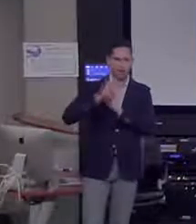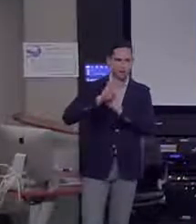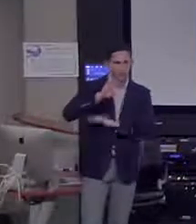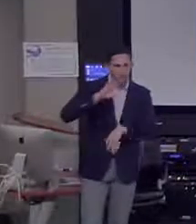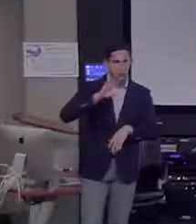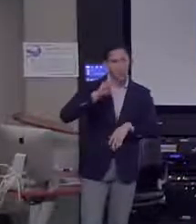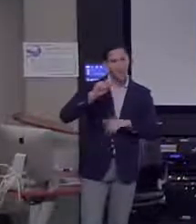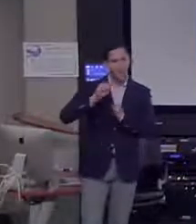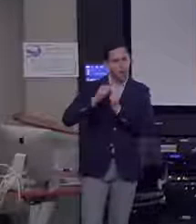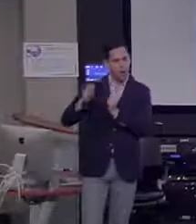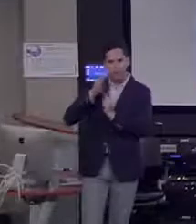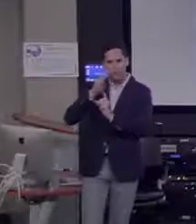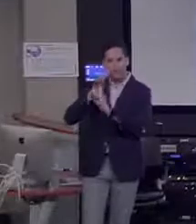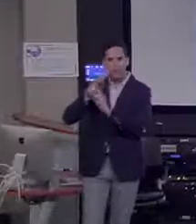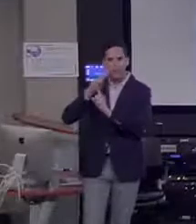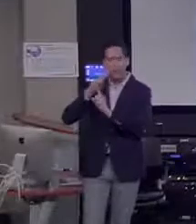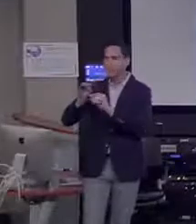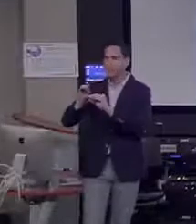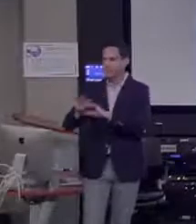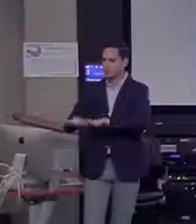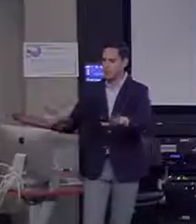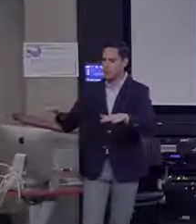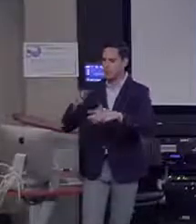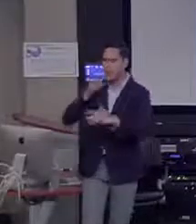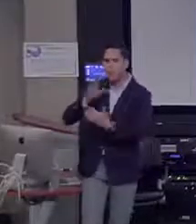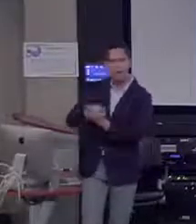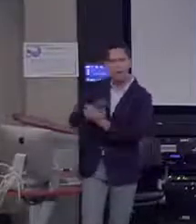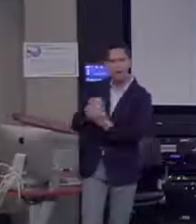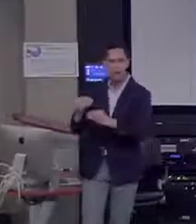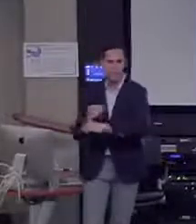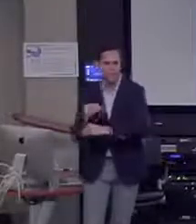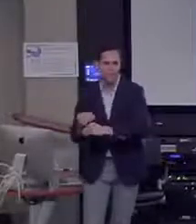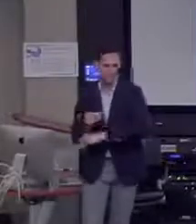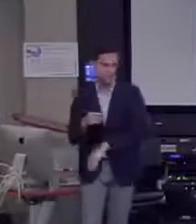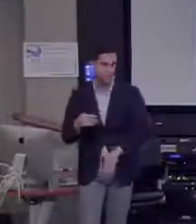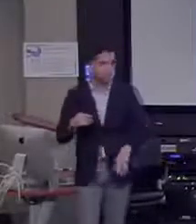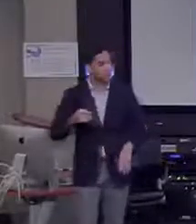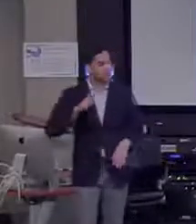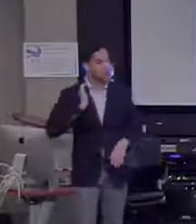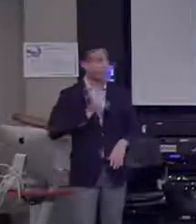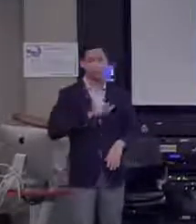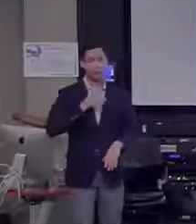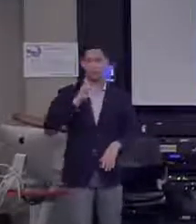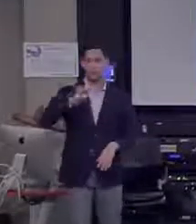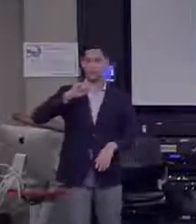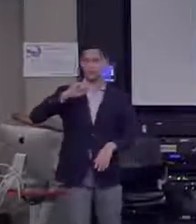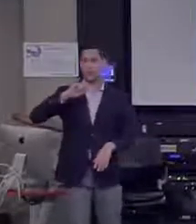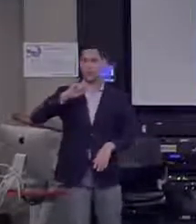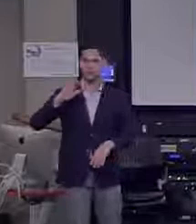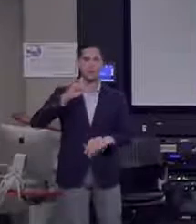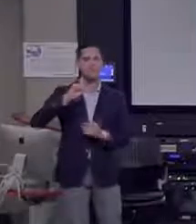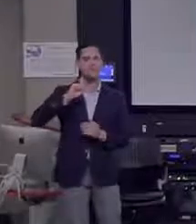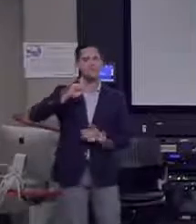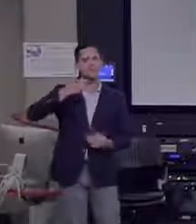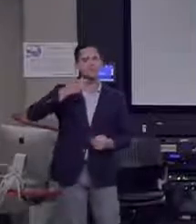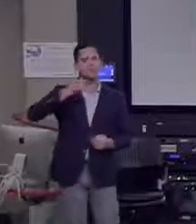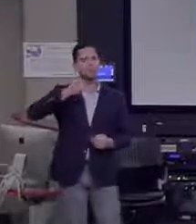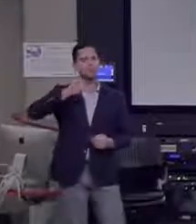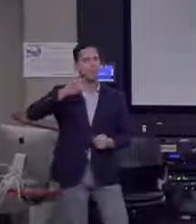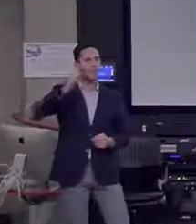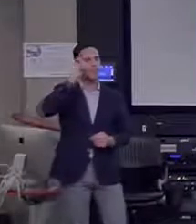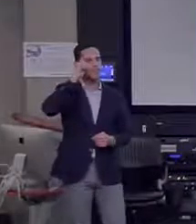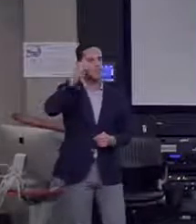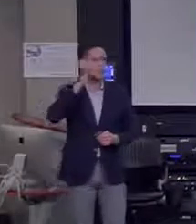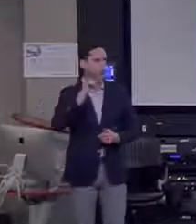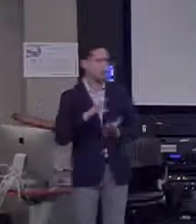math learning as part of the Spatial Intelligence and Learning Center, which is another of the NSF Learning